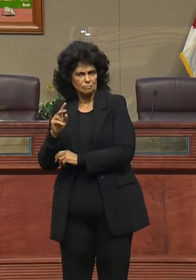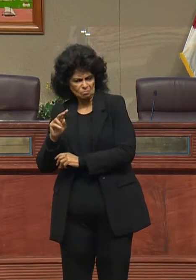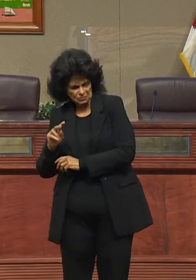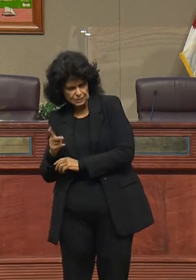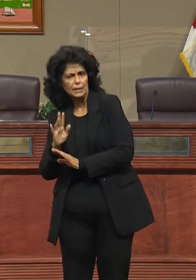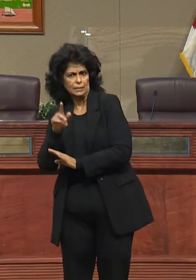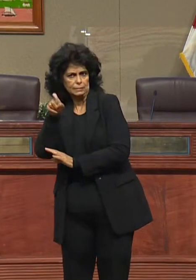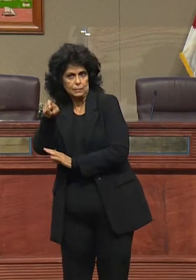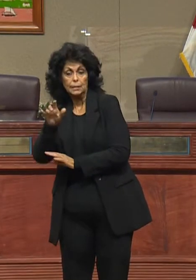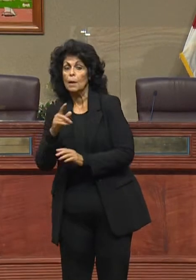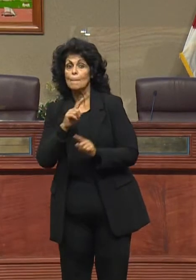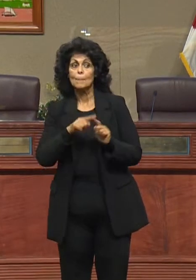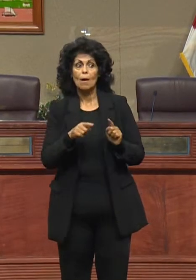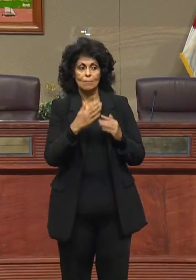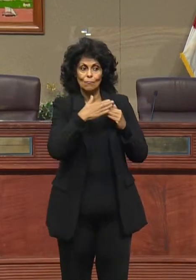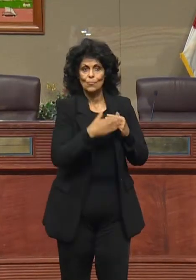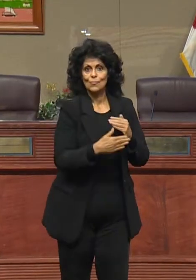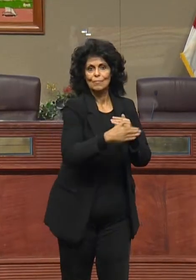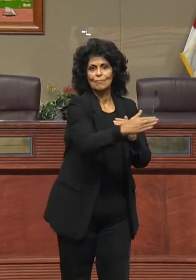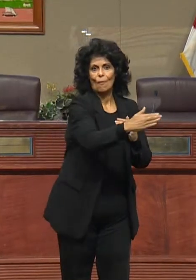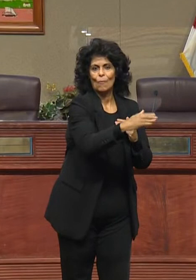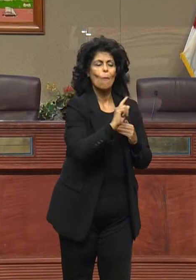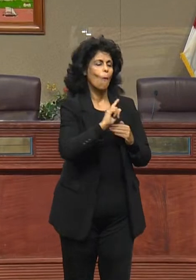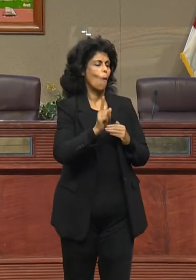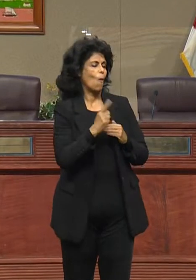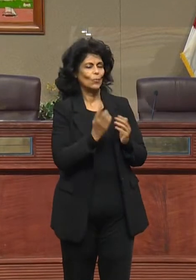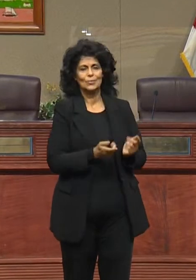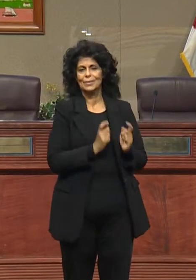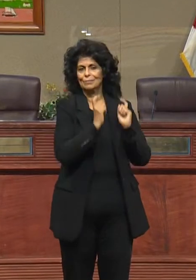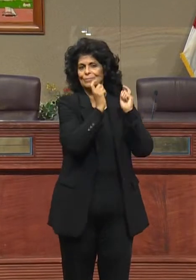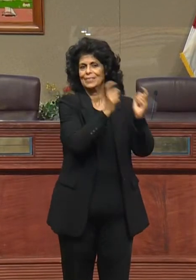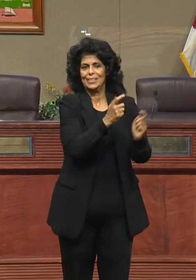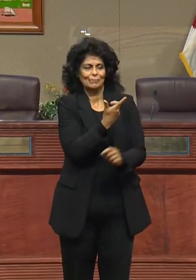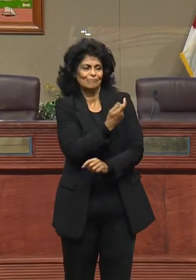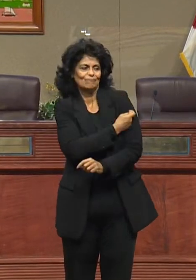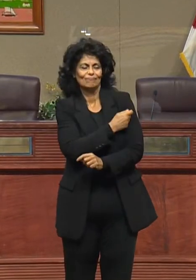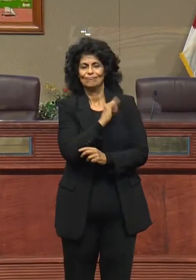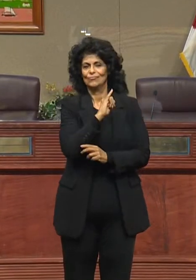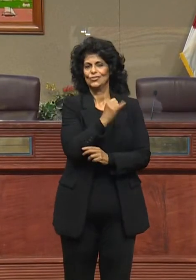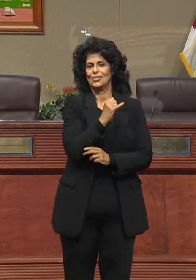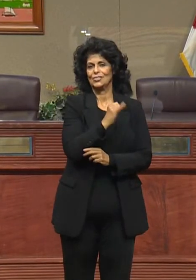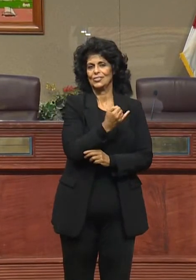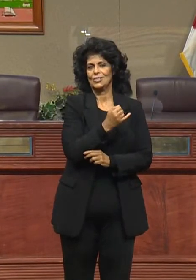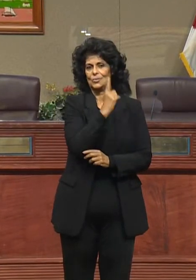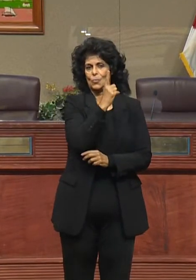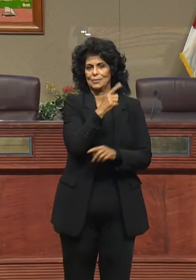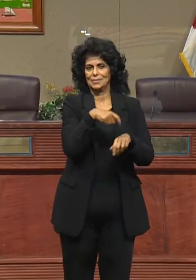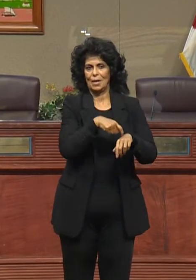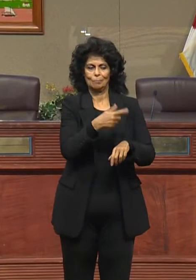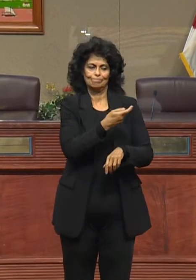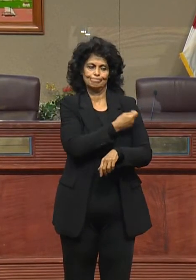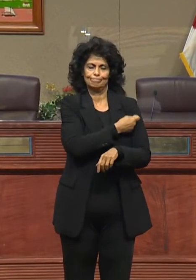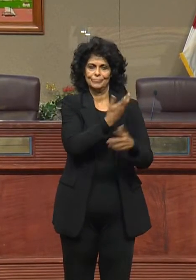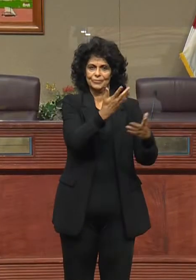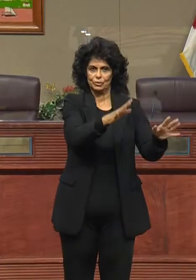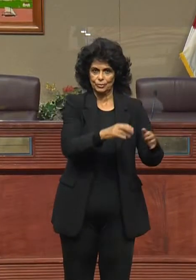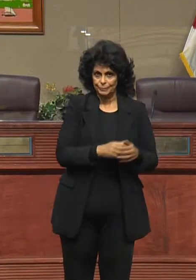offering Johnson & Johnson. We're also told that the FEMA sites will be administering up